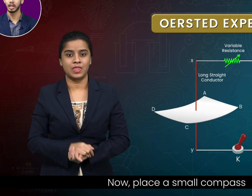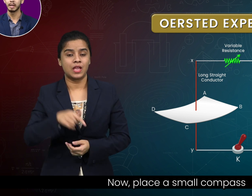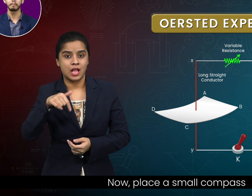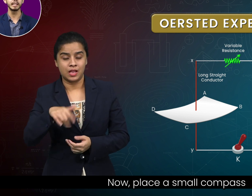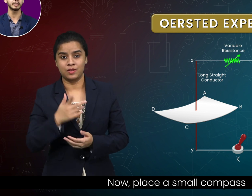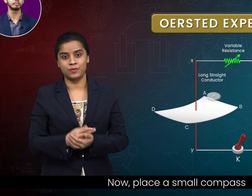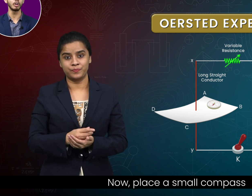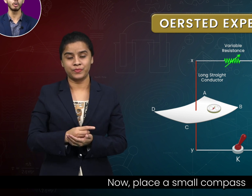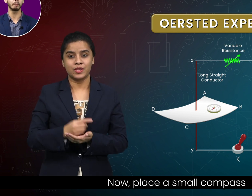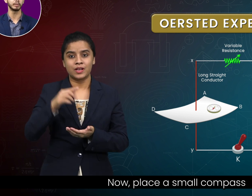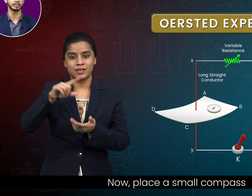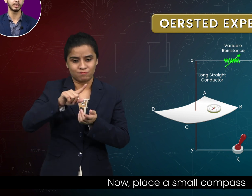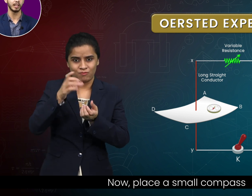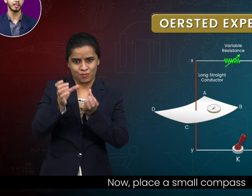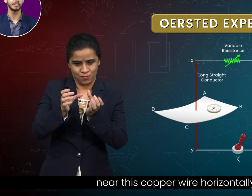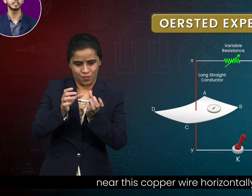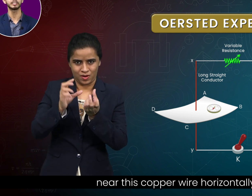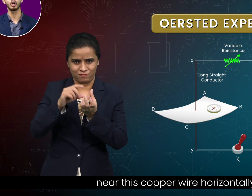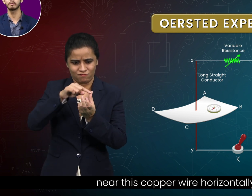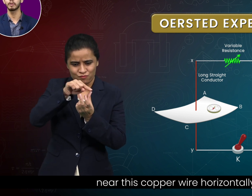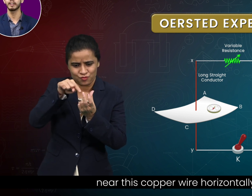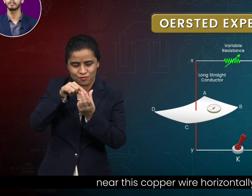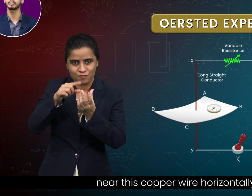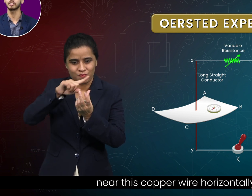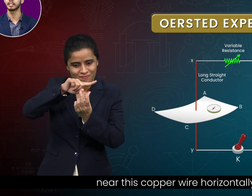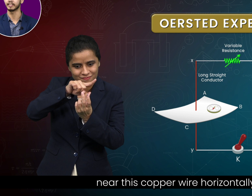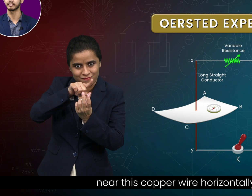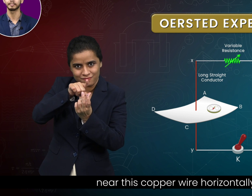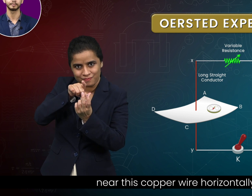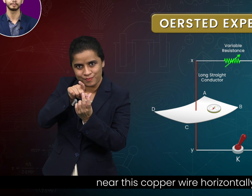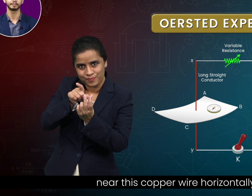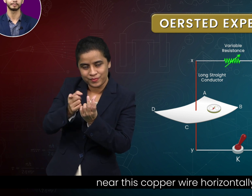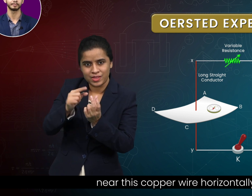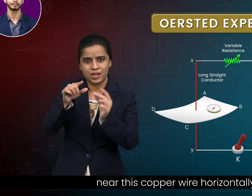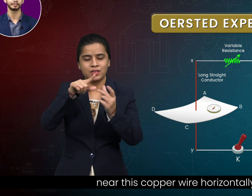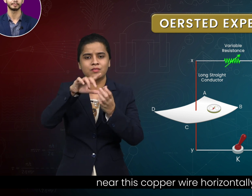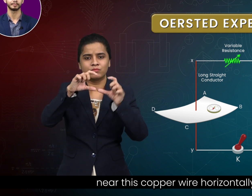Now, place a small compass near this copper wire horizontally.